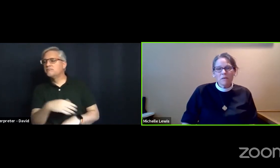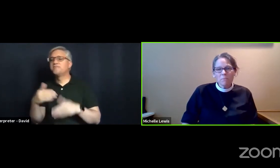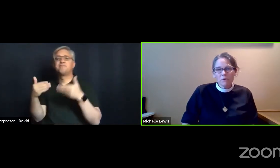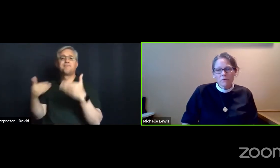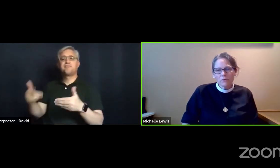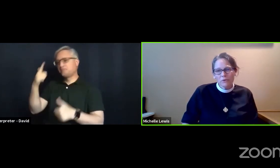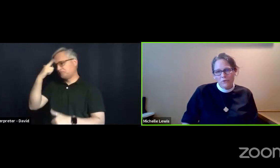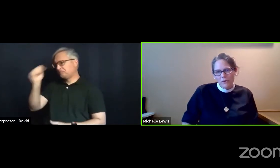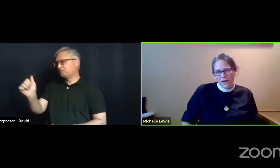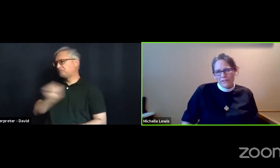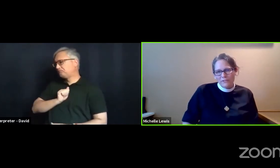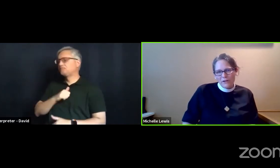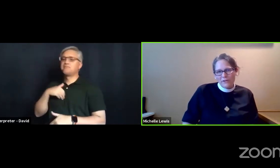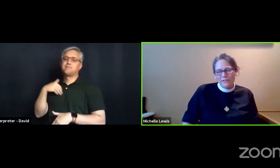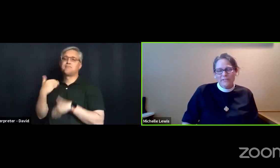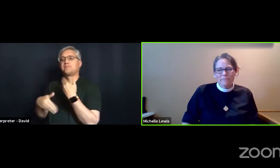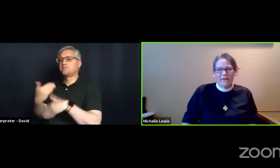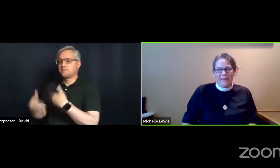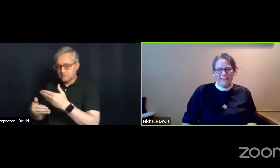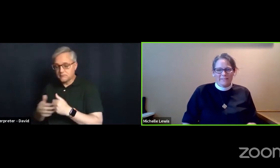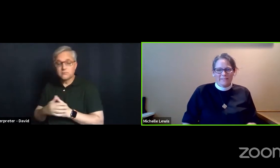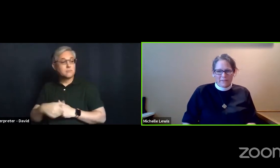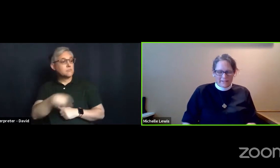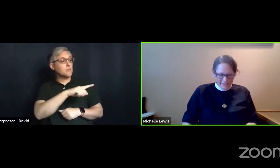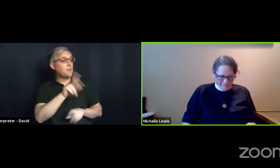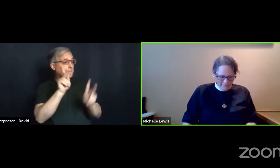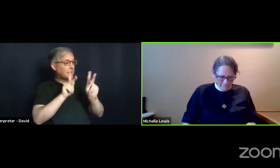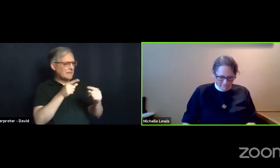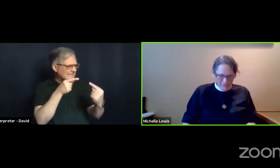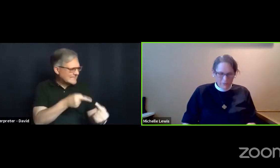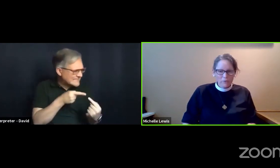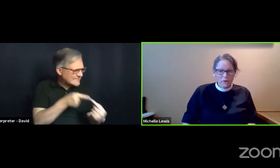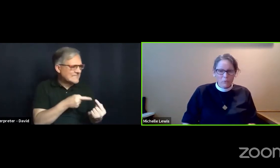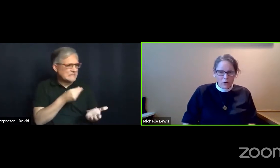So the people who struggle to make ends meet,